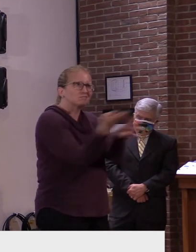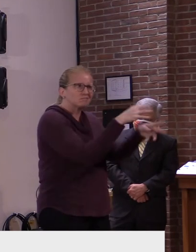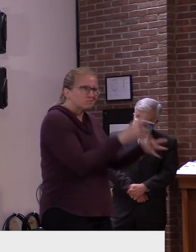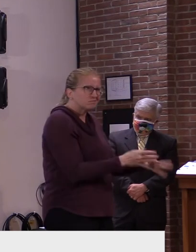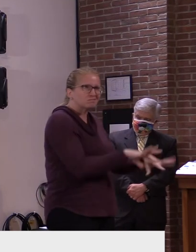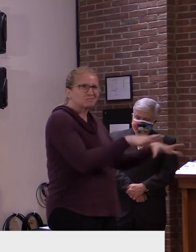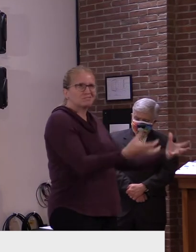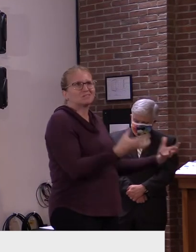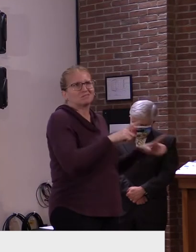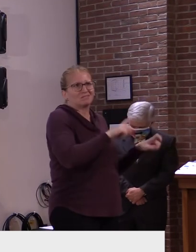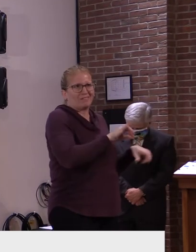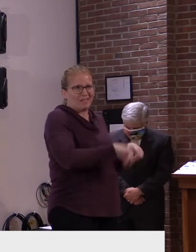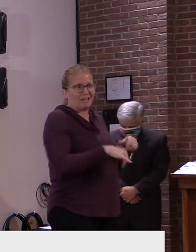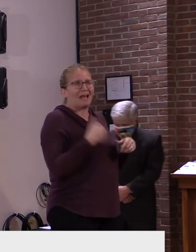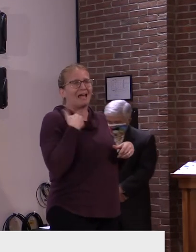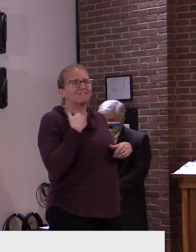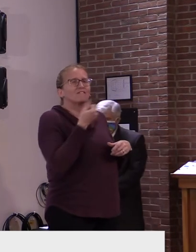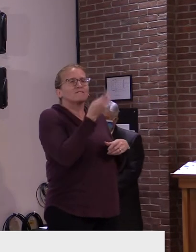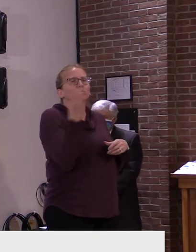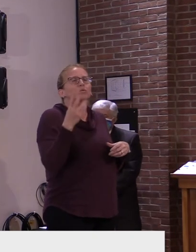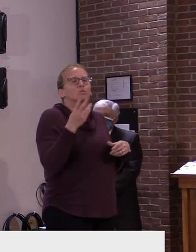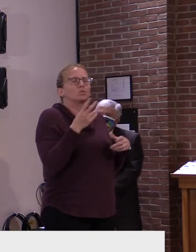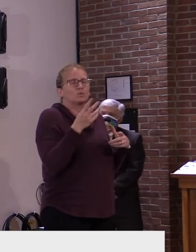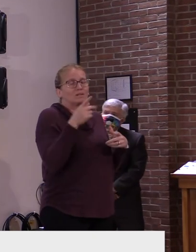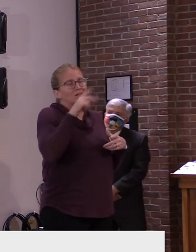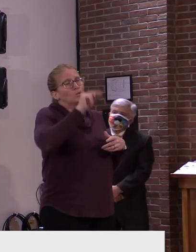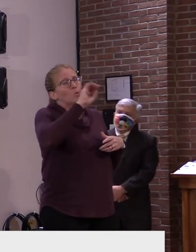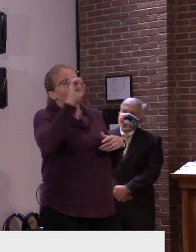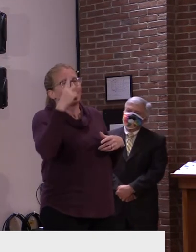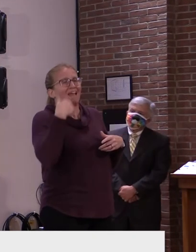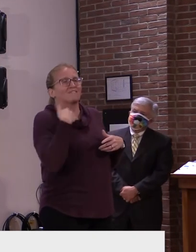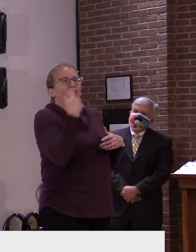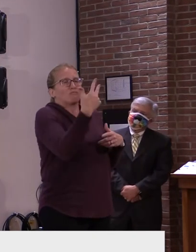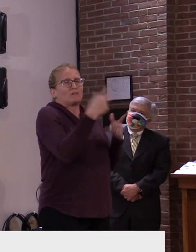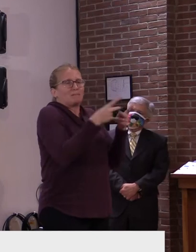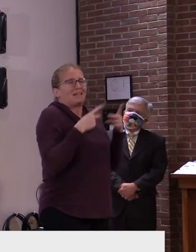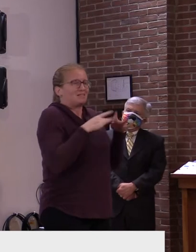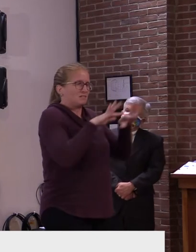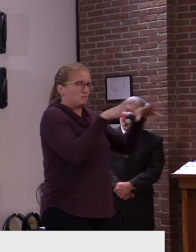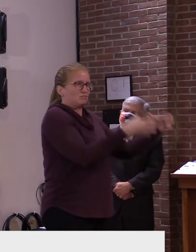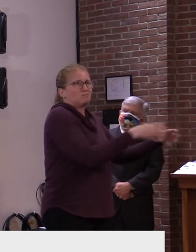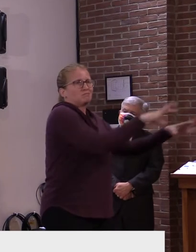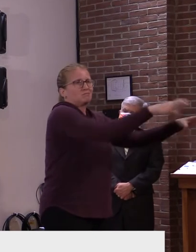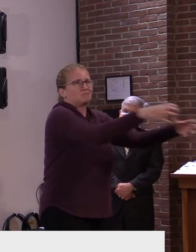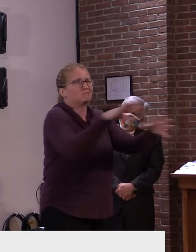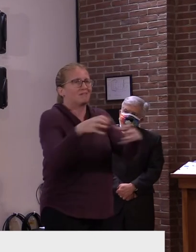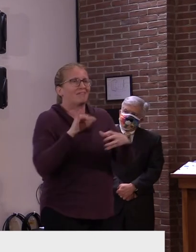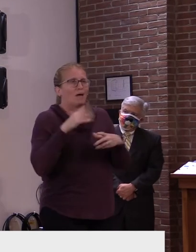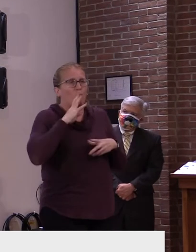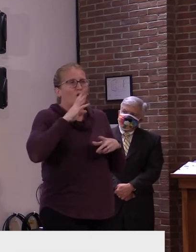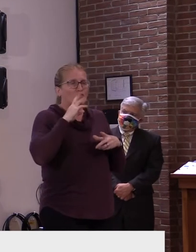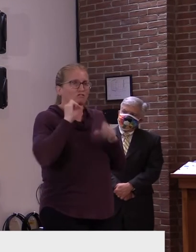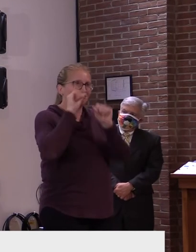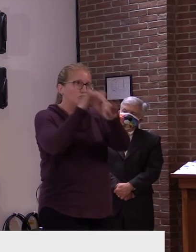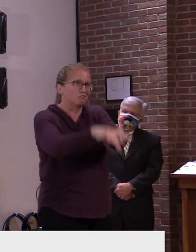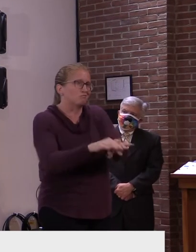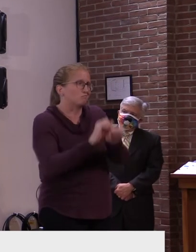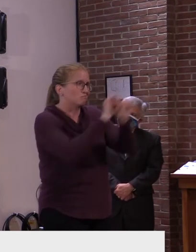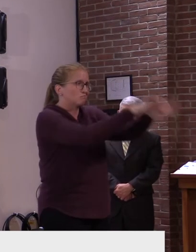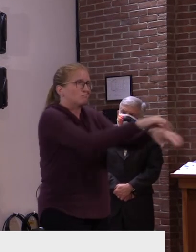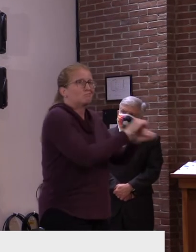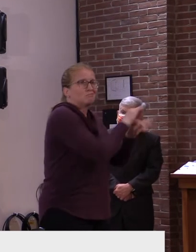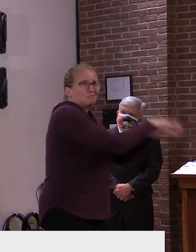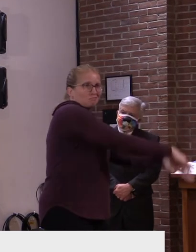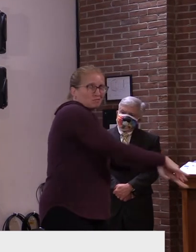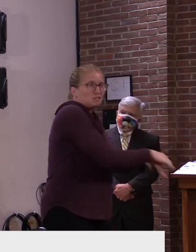with one of the three catchment areas and basically what the results can tell you is is there any sars